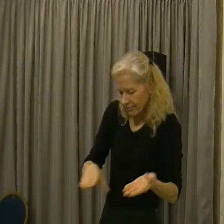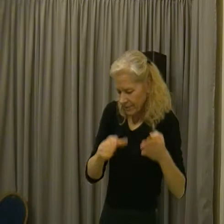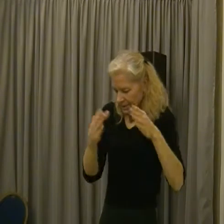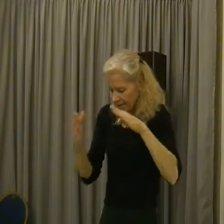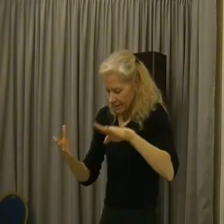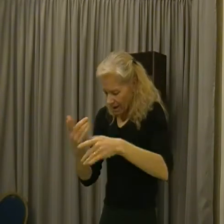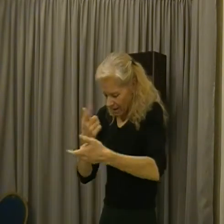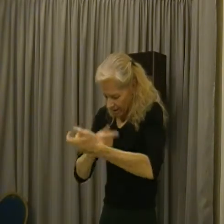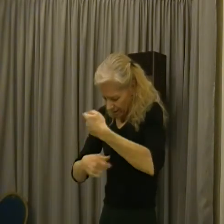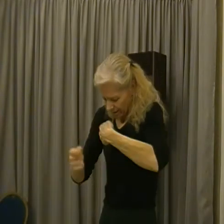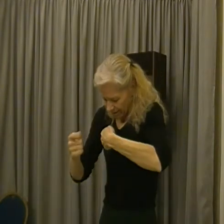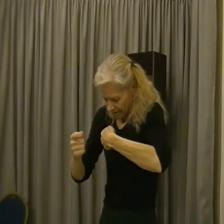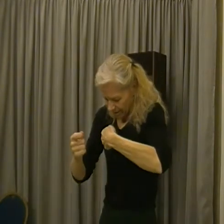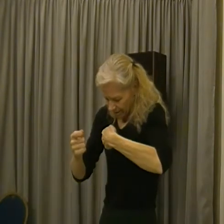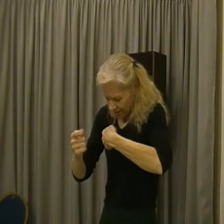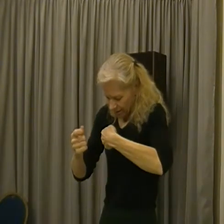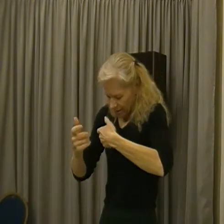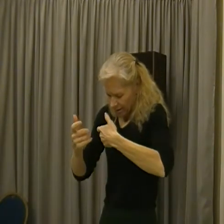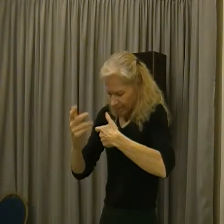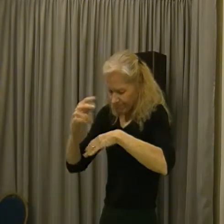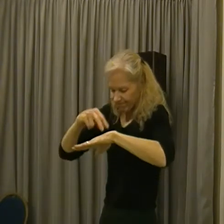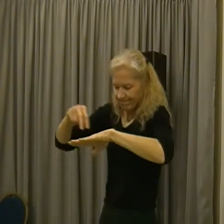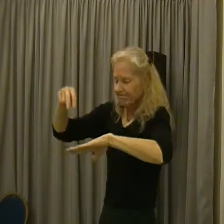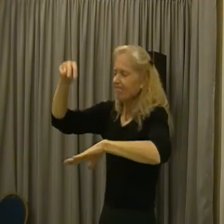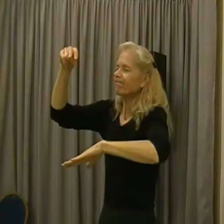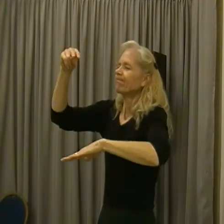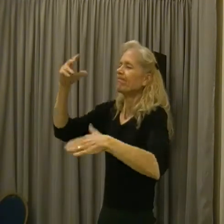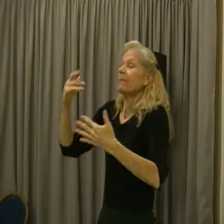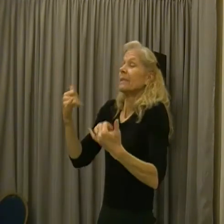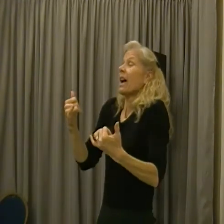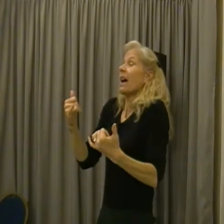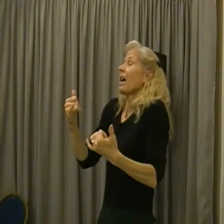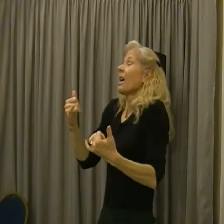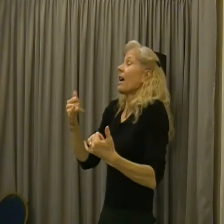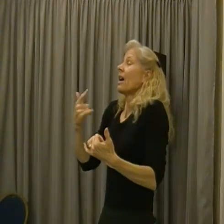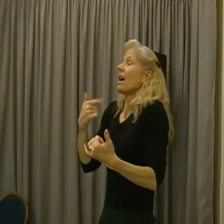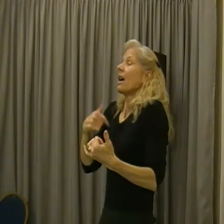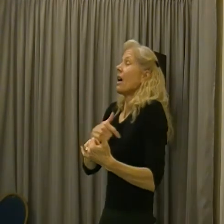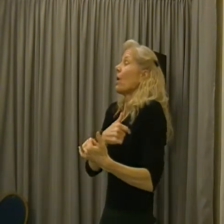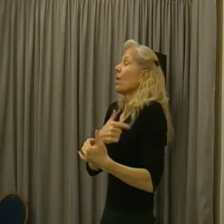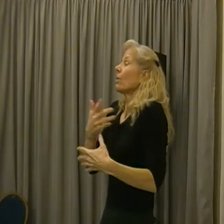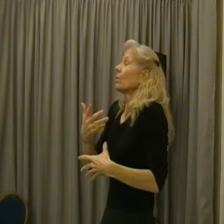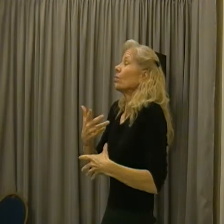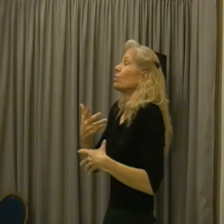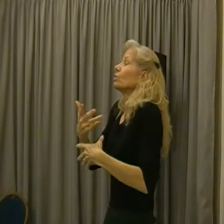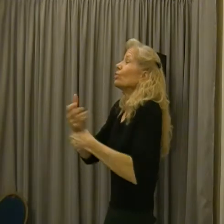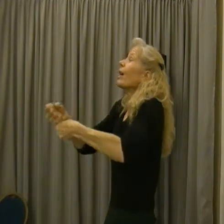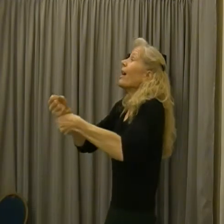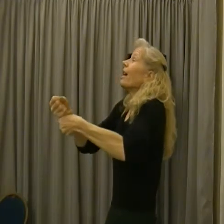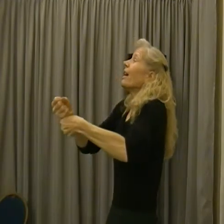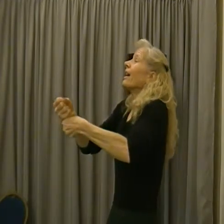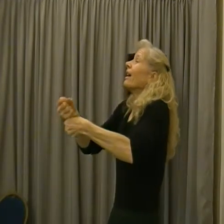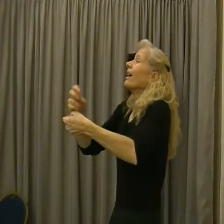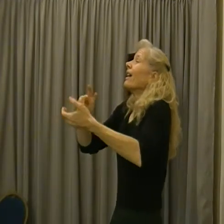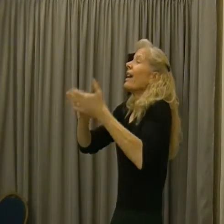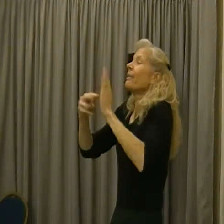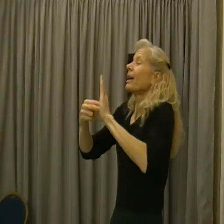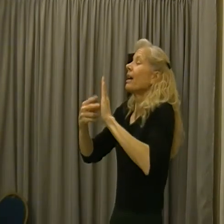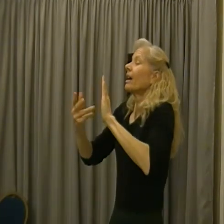counted righteous. Trust in You and be forgiven, given a home in heaven. Oh God, we do thank You and praise You for